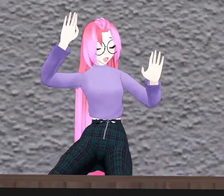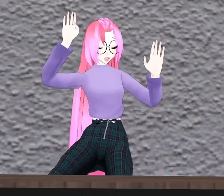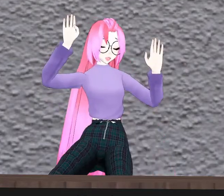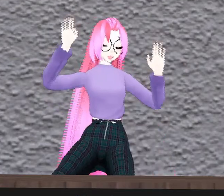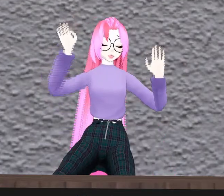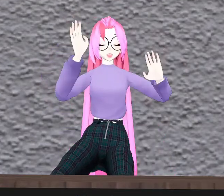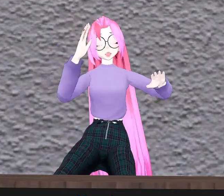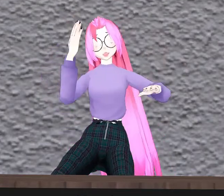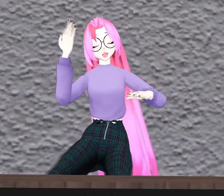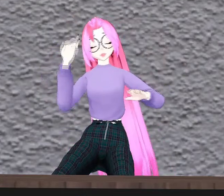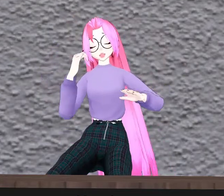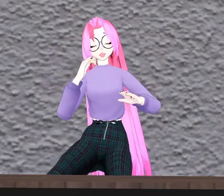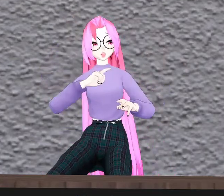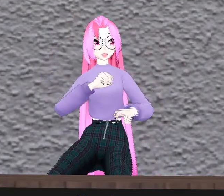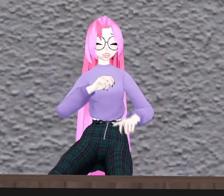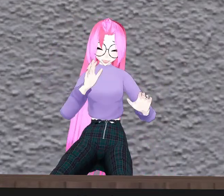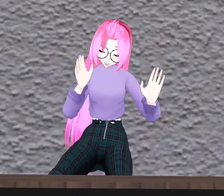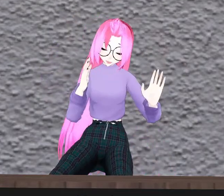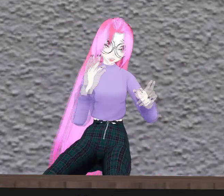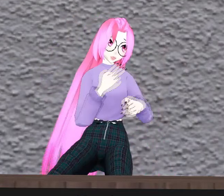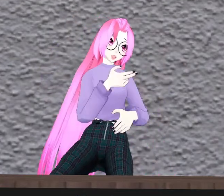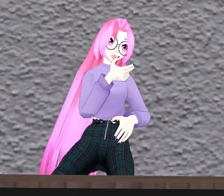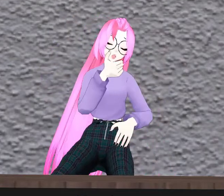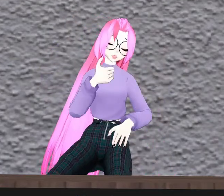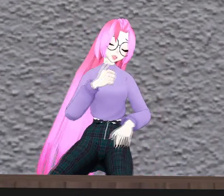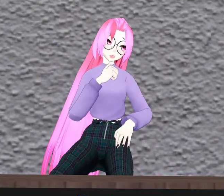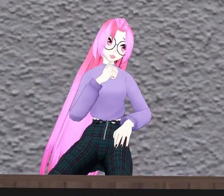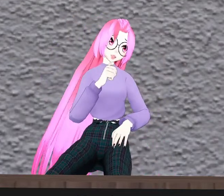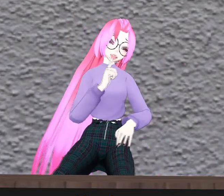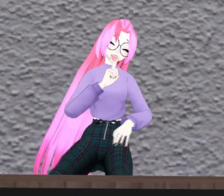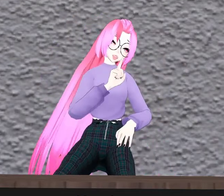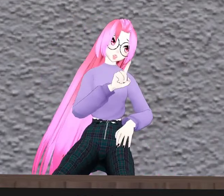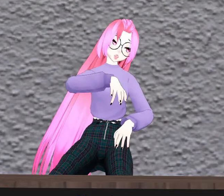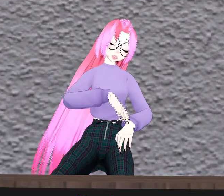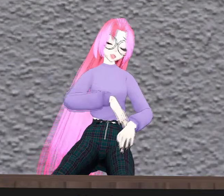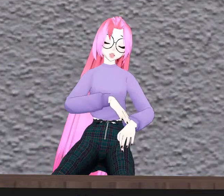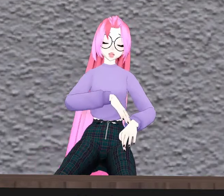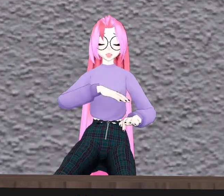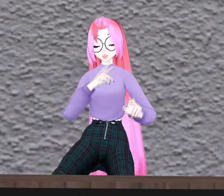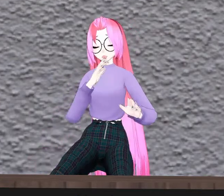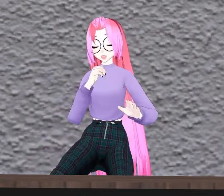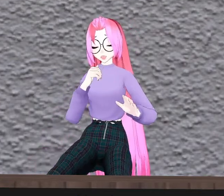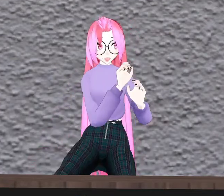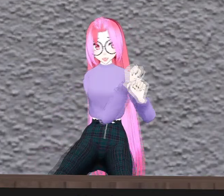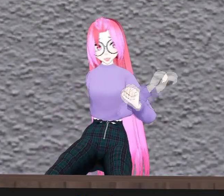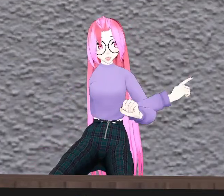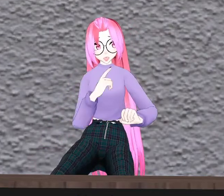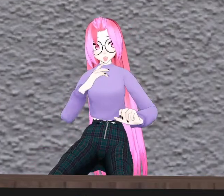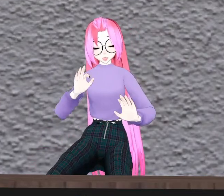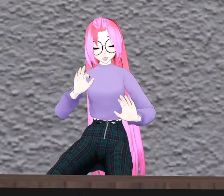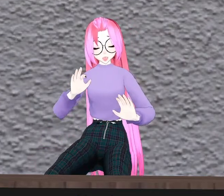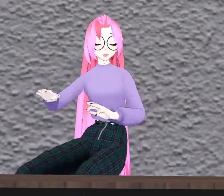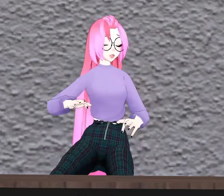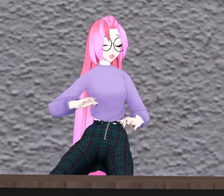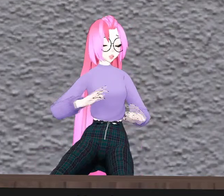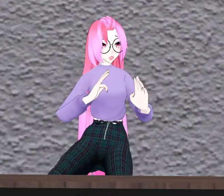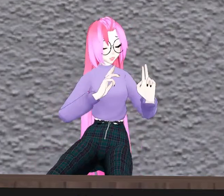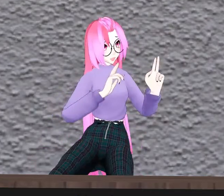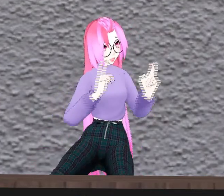they're being dumb. Why did they even ask that? Keep that to yourself. You don't have to say that out loud. You know, nothing nice to say. Don't say it at all. So respect